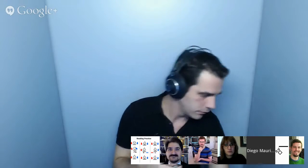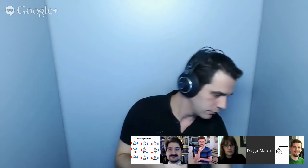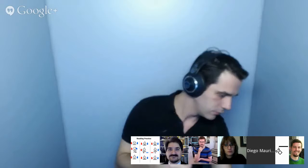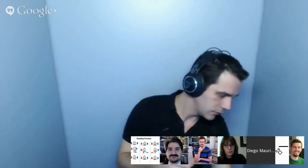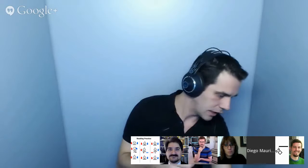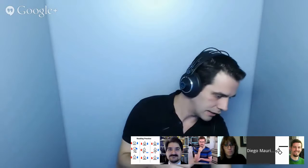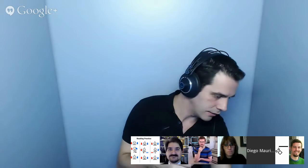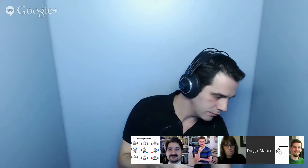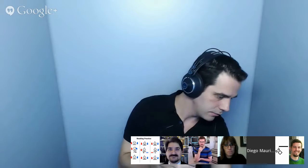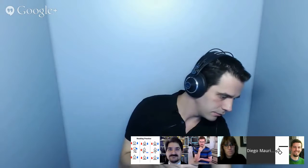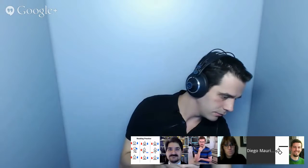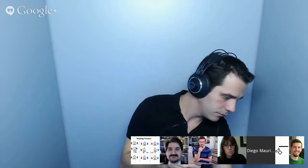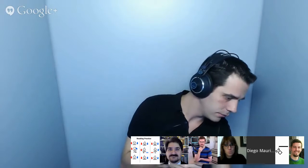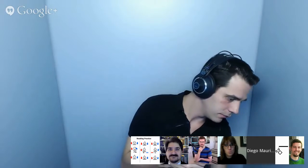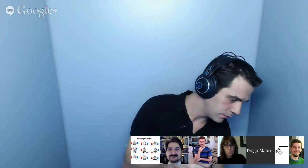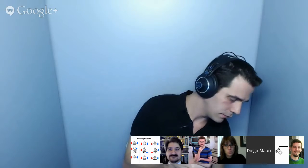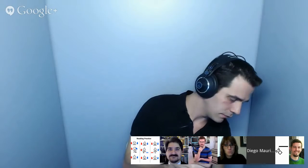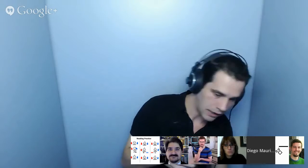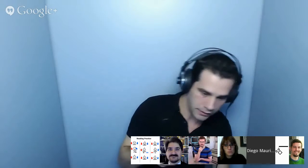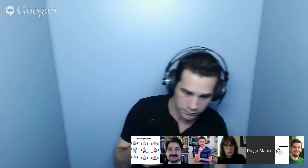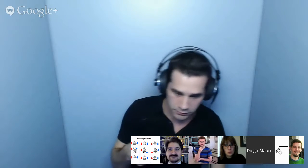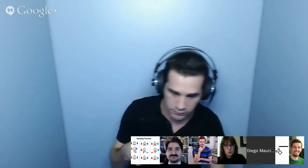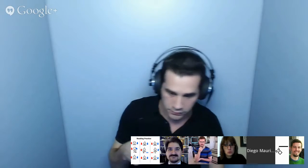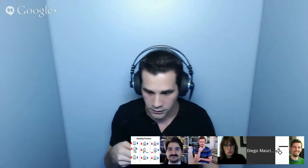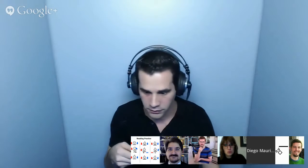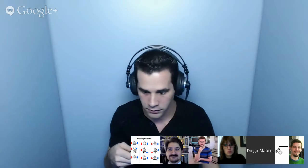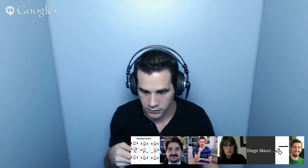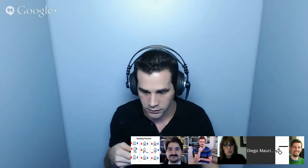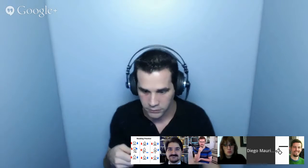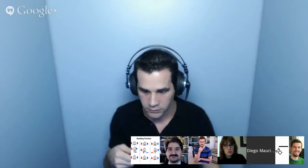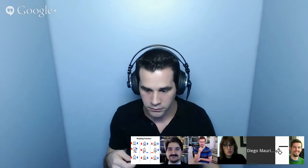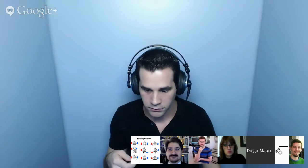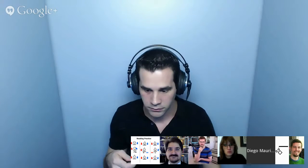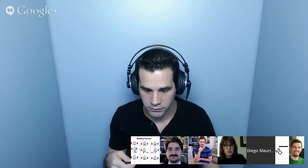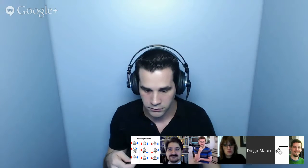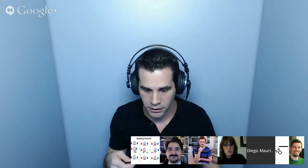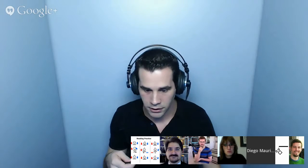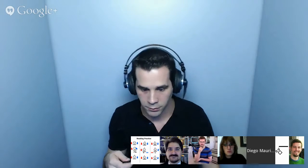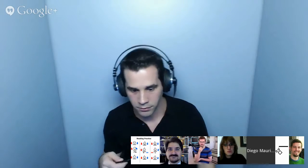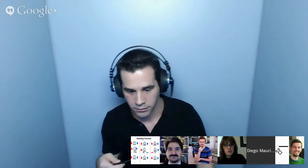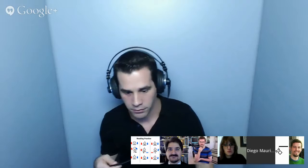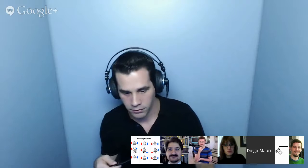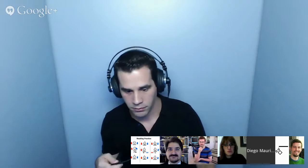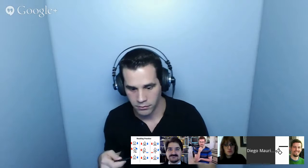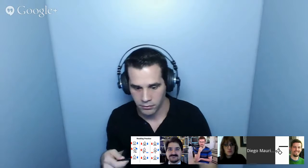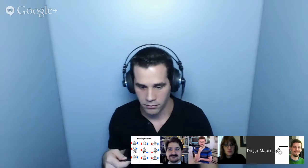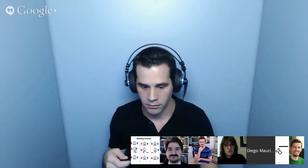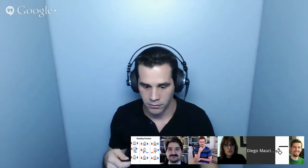Adam? Adam? Adam? can hear me?